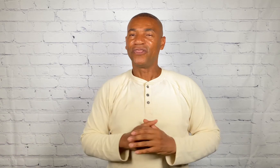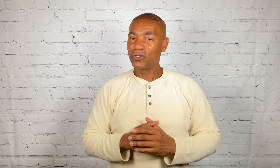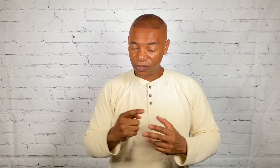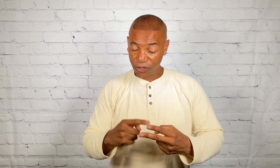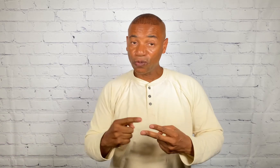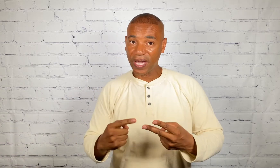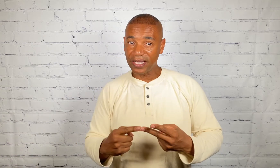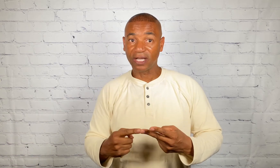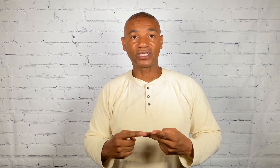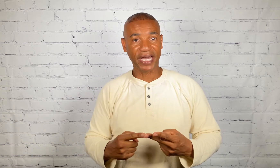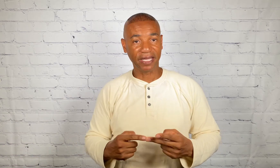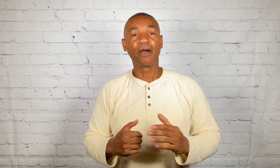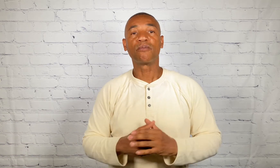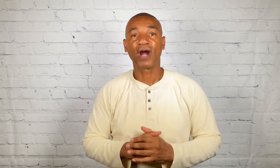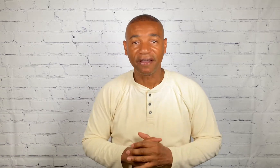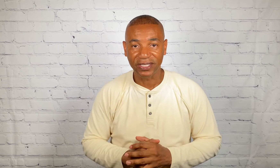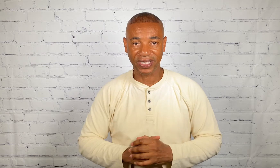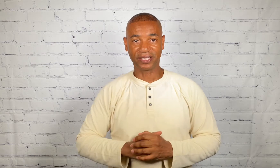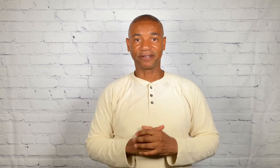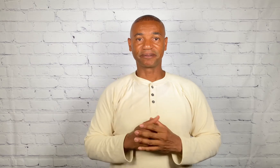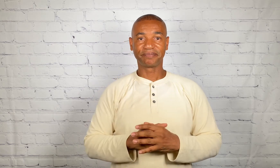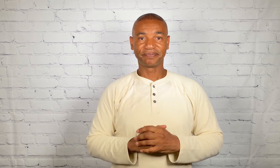Those are the two ways of signing private sector.